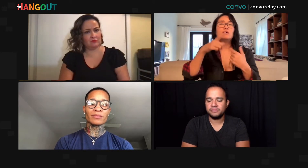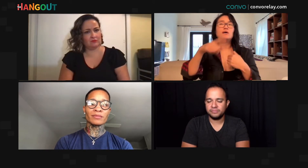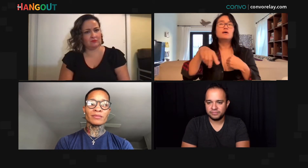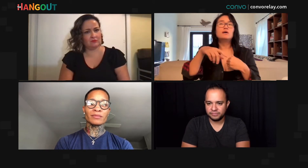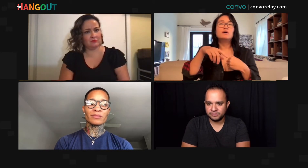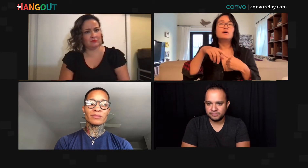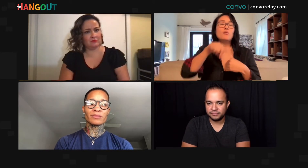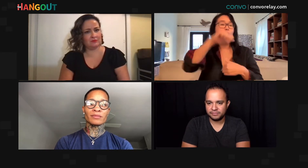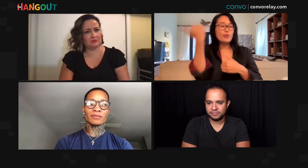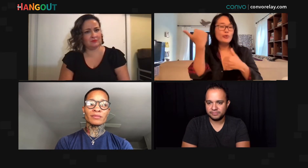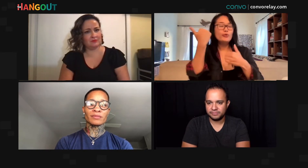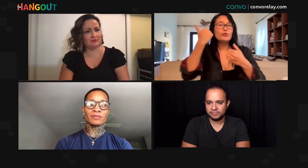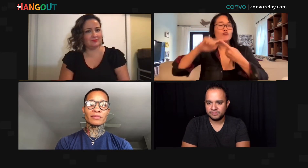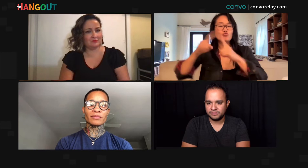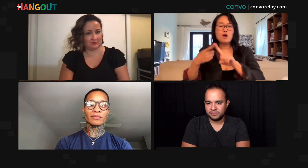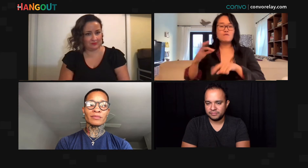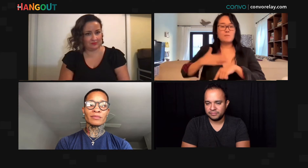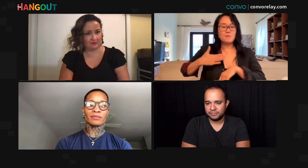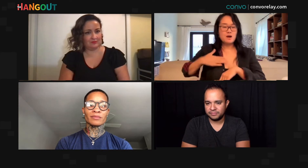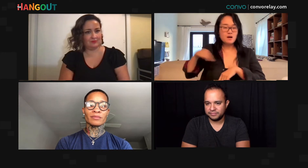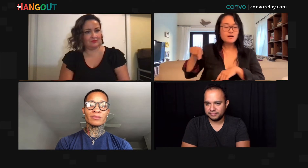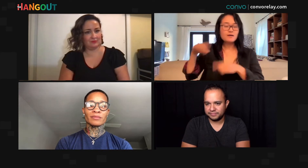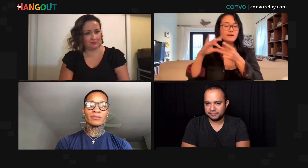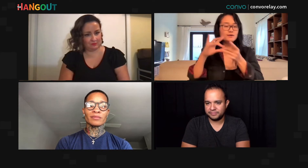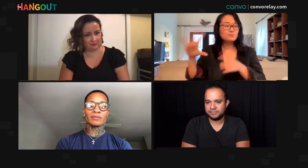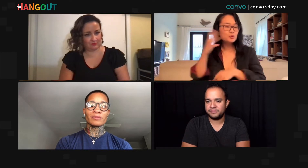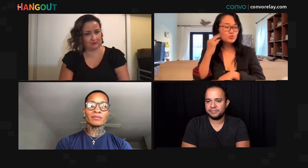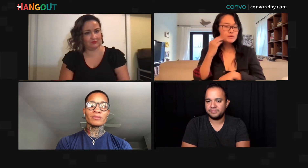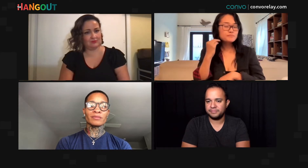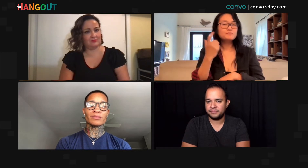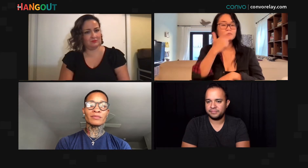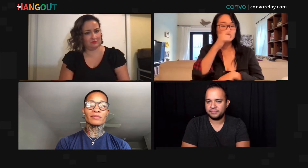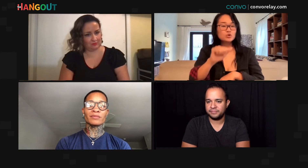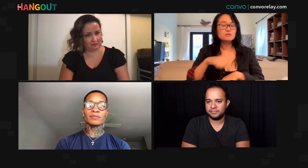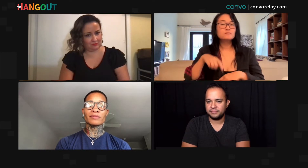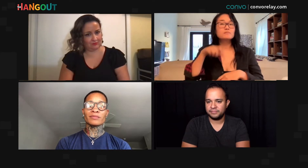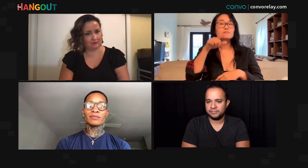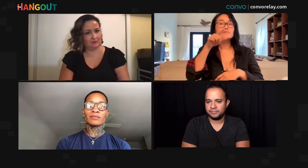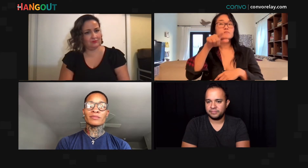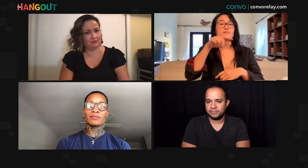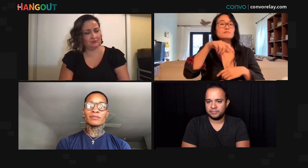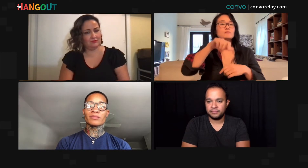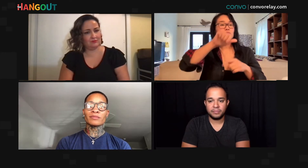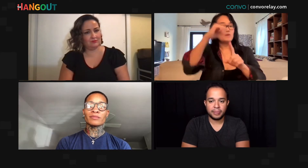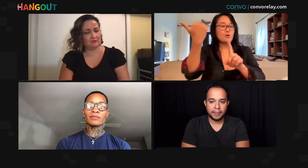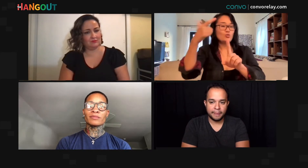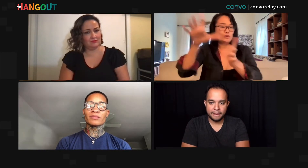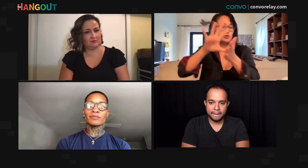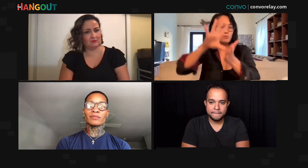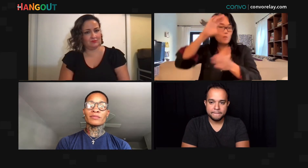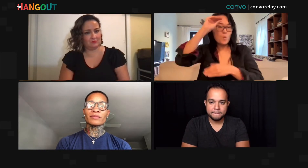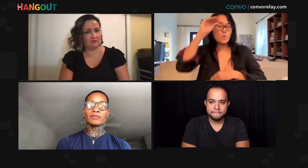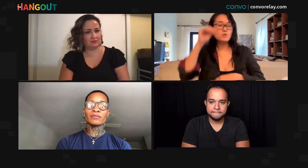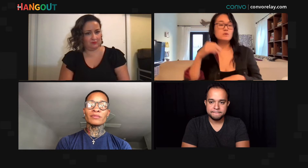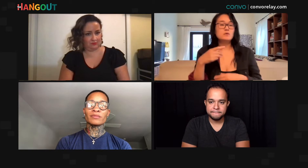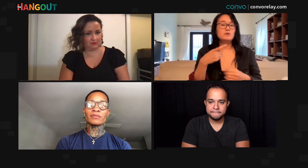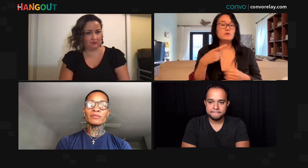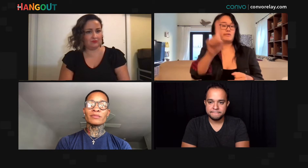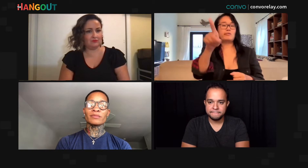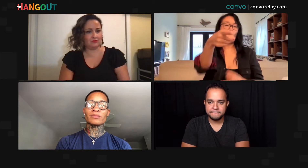I felt like it was so wrong at the time. I remember another time, it was an interesting experience. It was one of my friends. It was